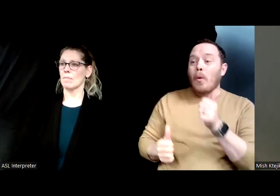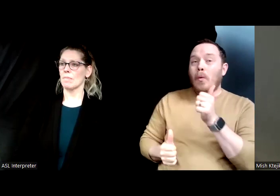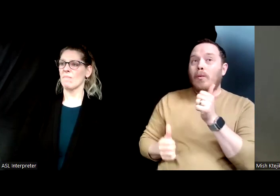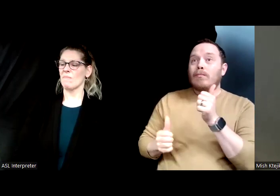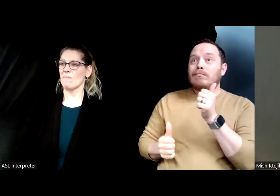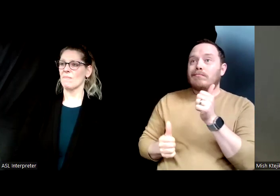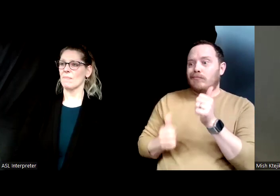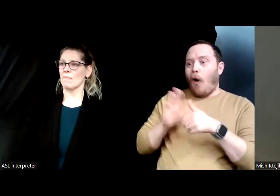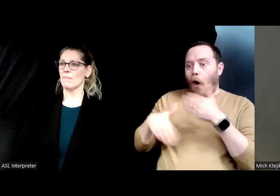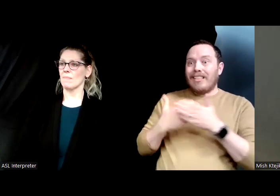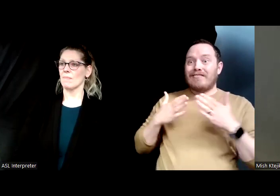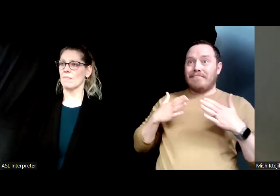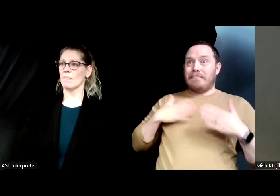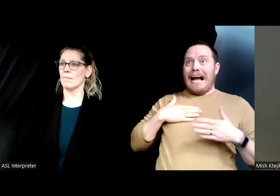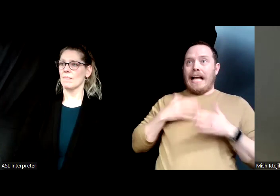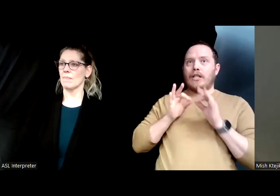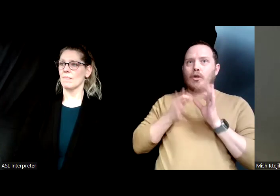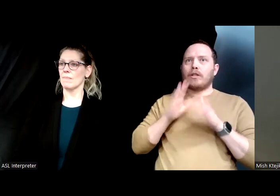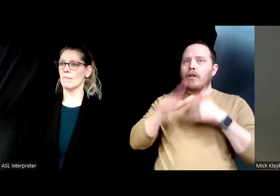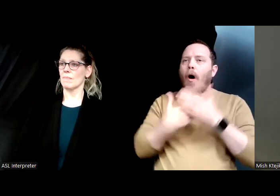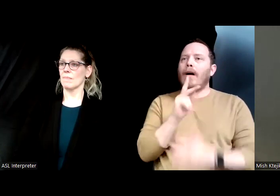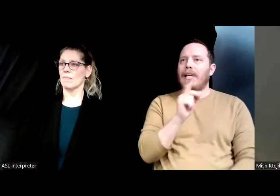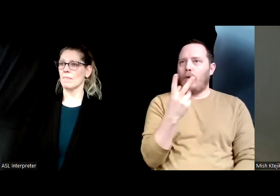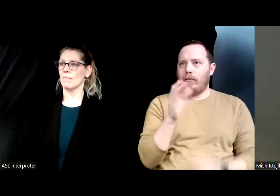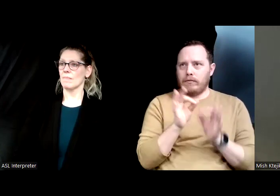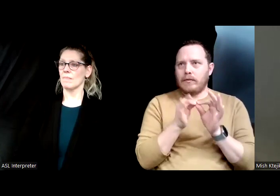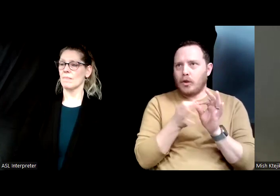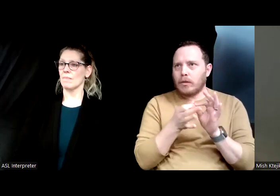And they are already saying that you can't have the 4.0.